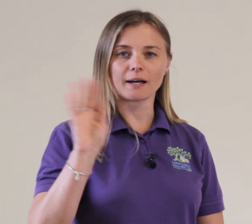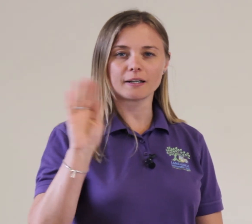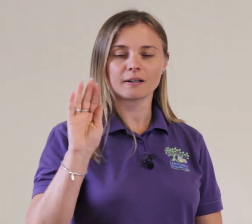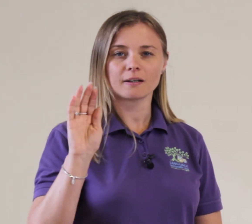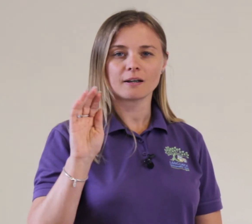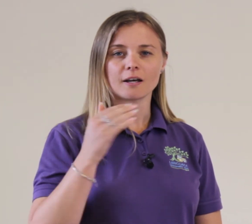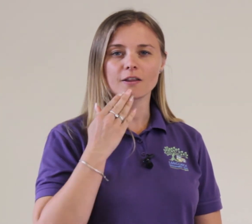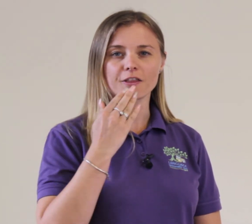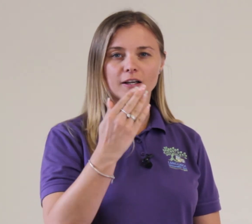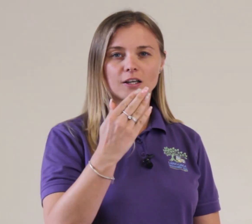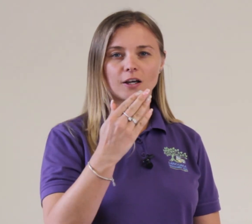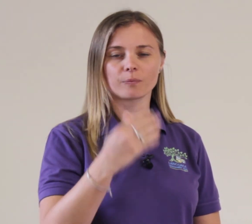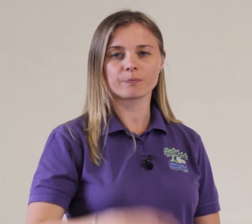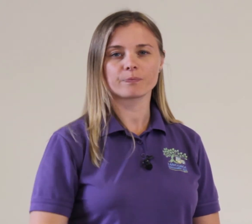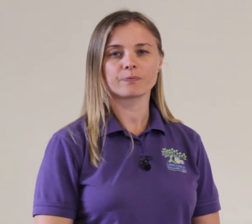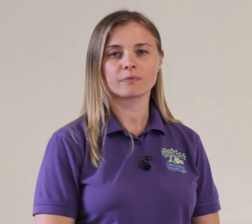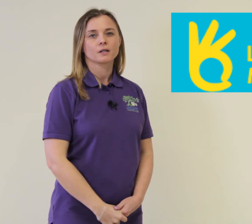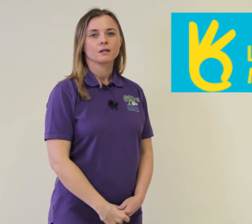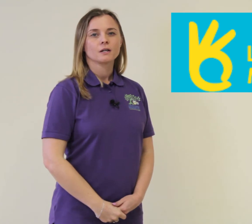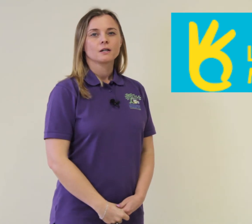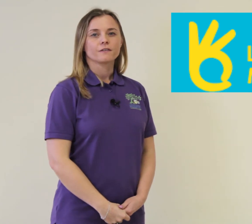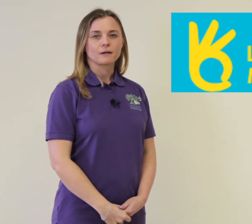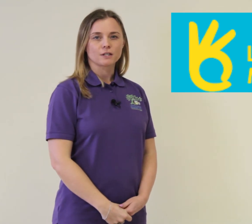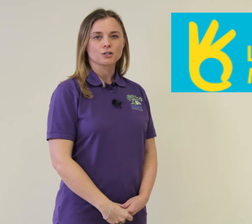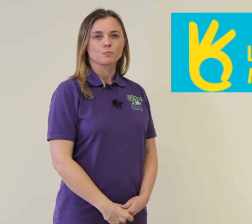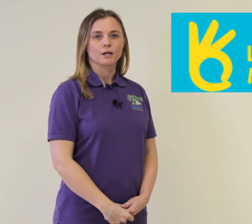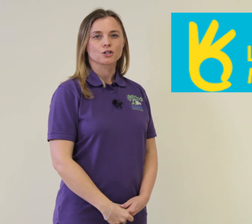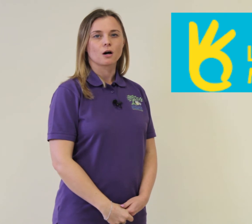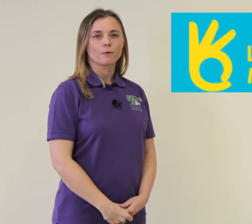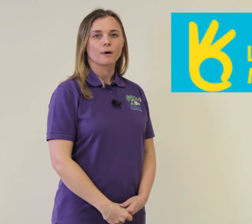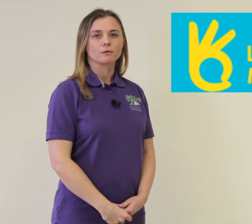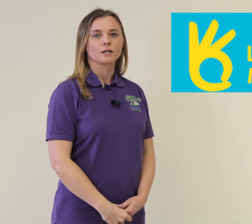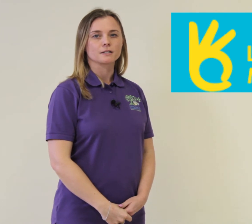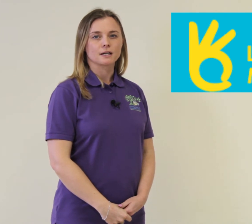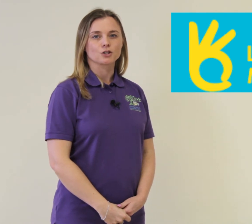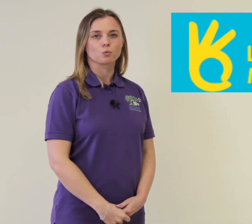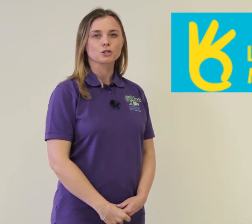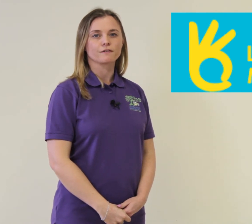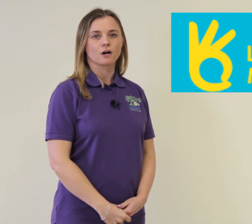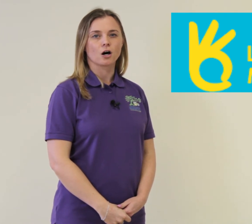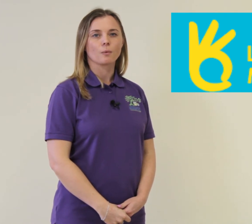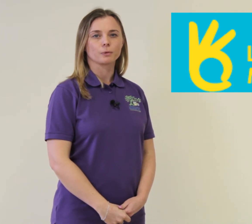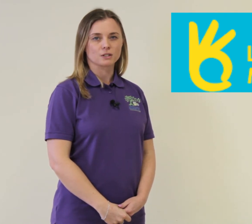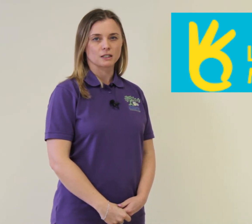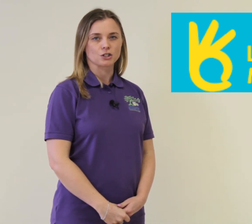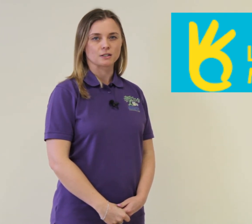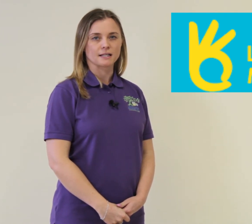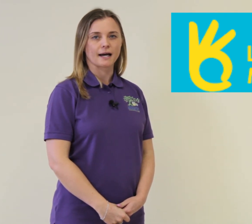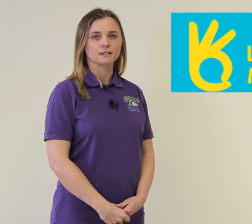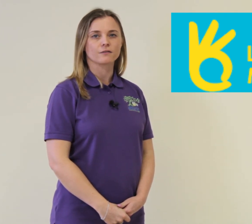and thank you. The foundation workshop where you learn stages one to four plus additional signs of